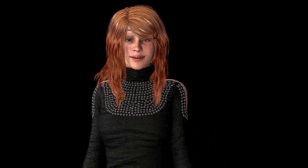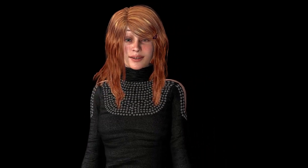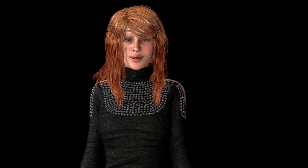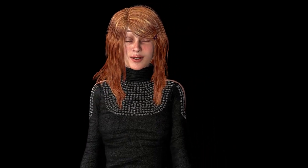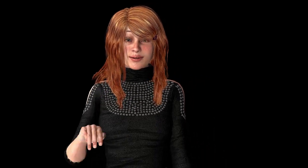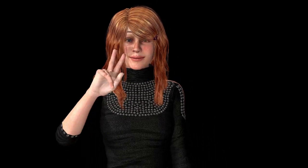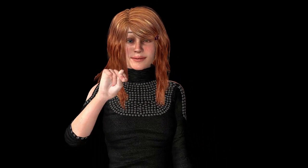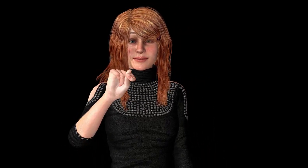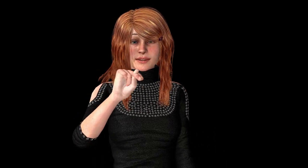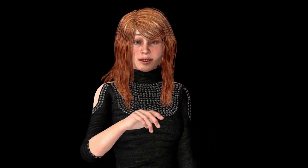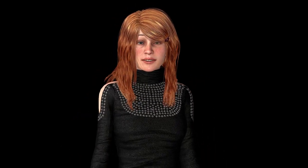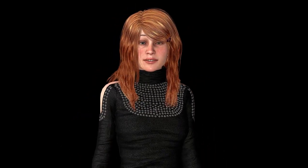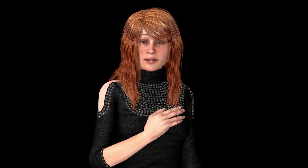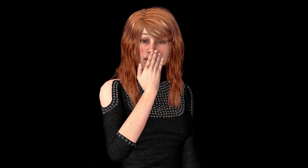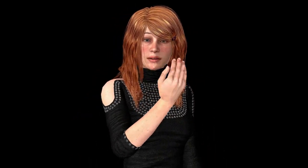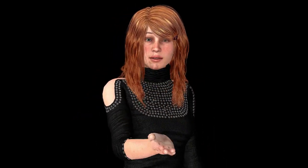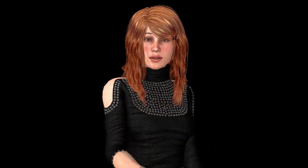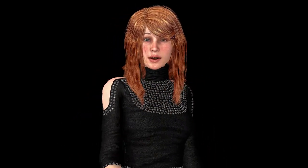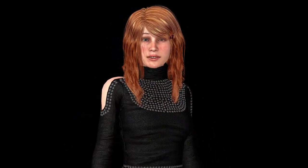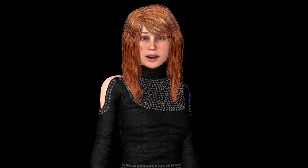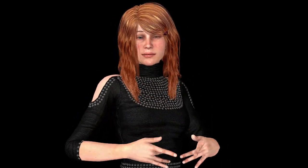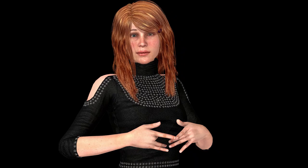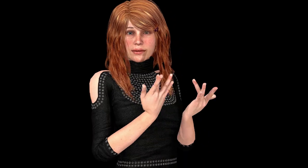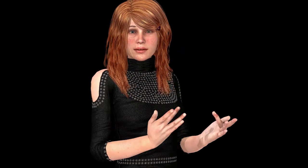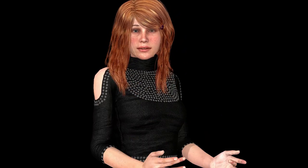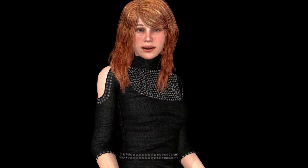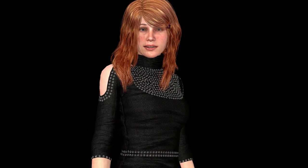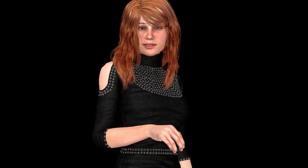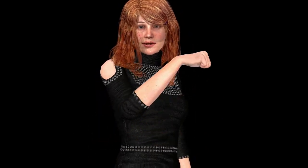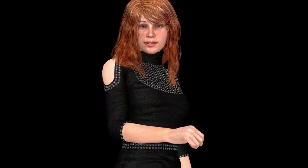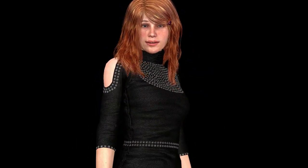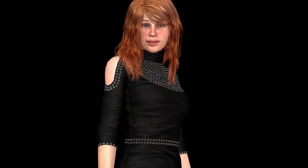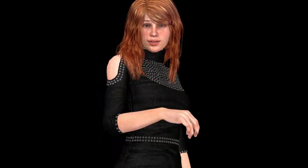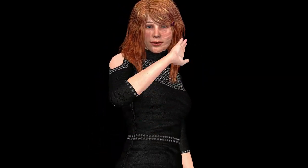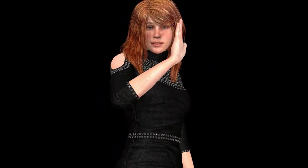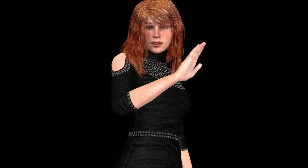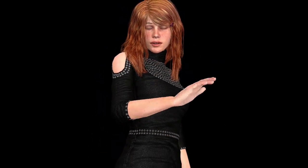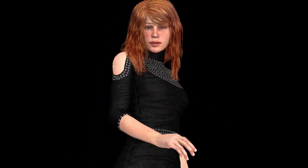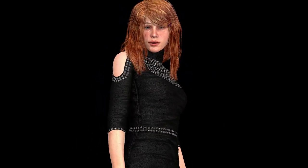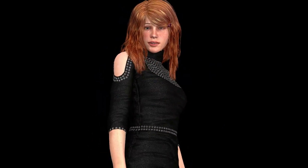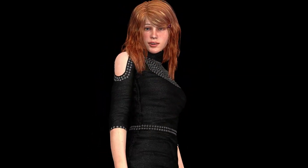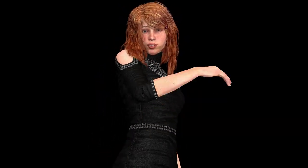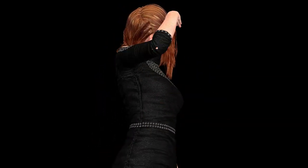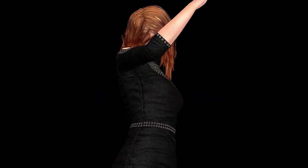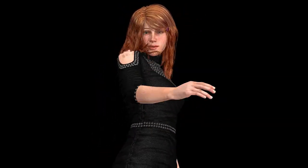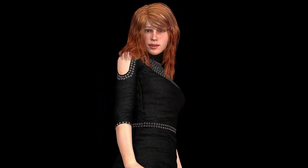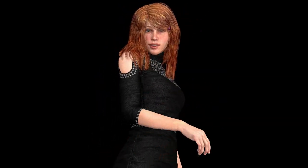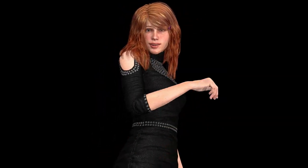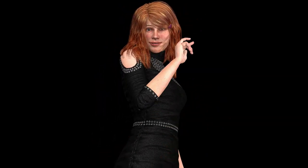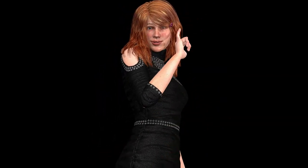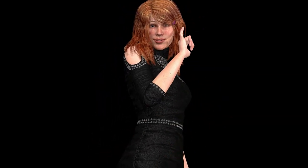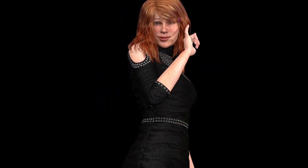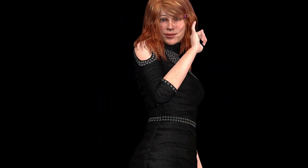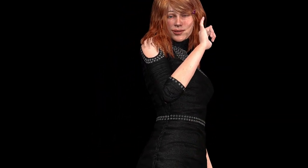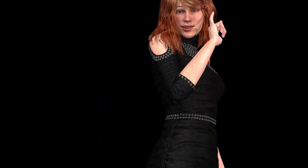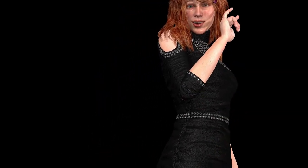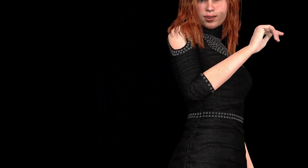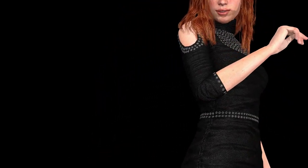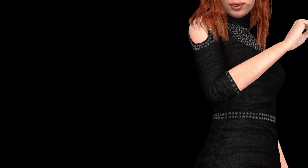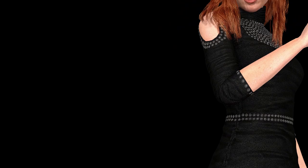No. Thank you. What's up. Yes. Goodbye. Hello. I love you. Now, I